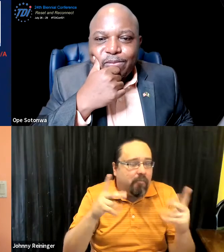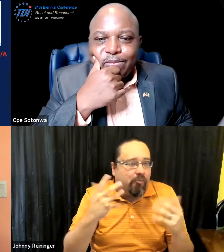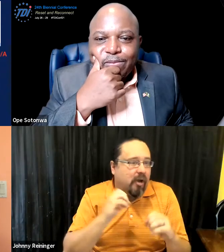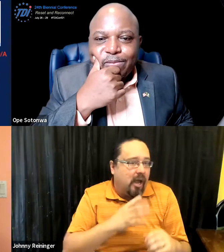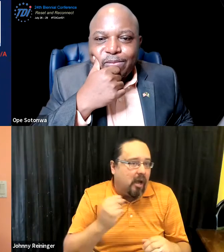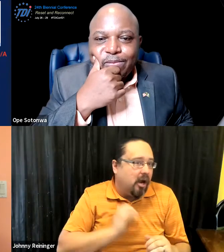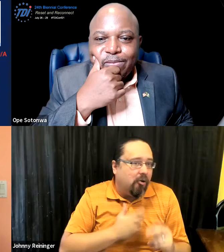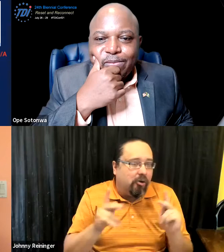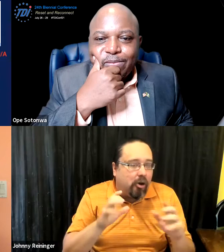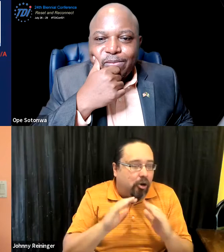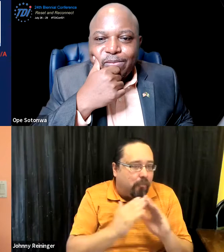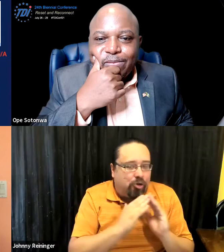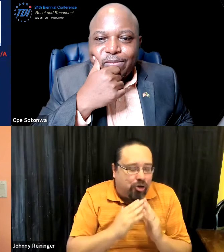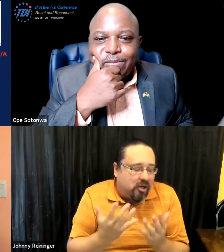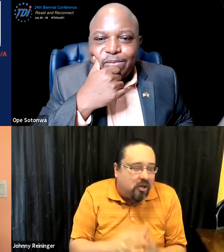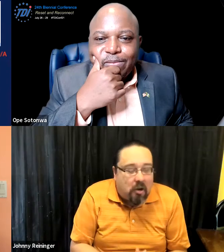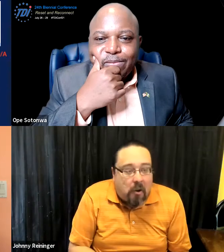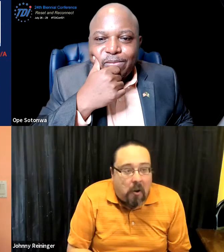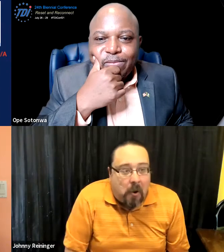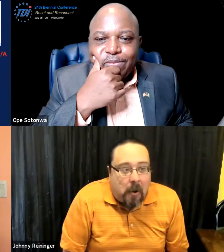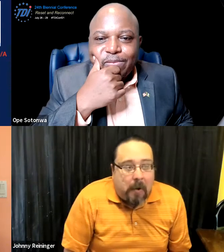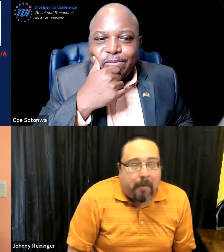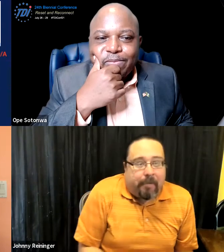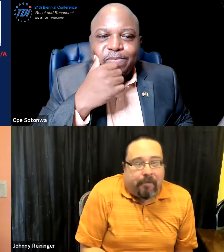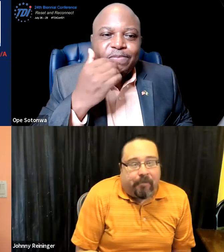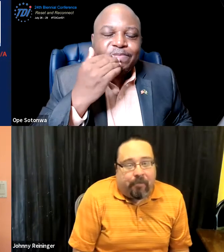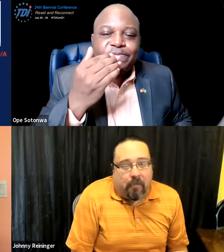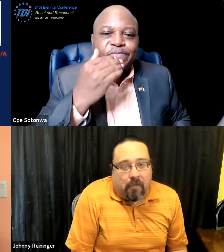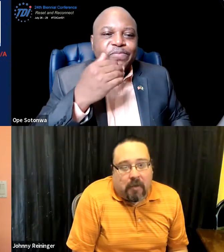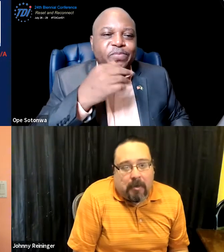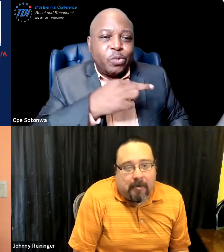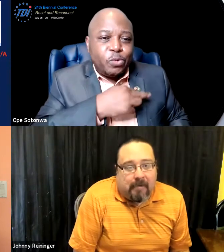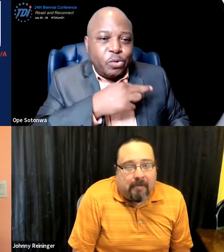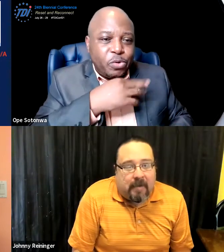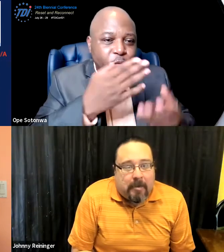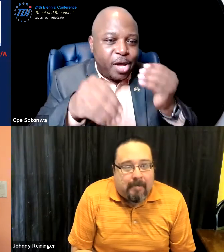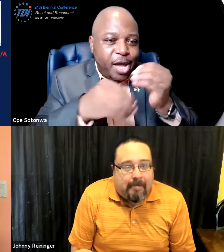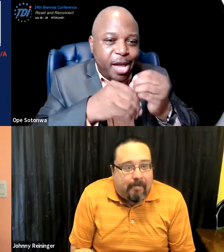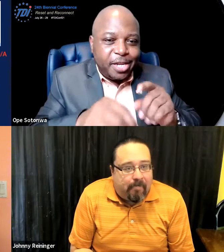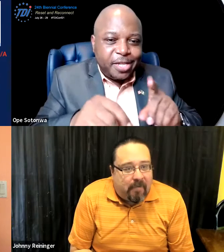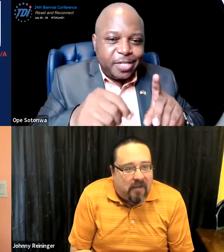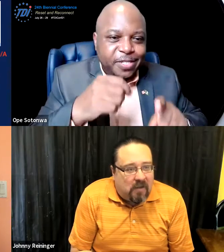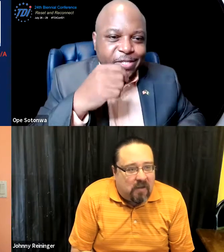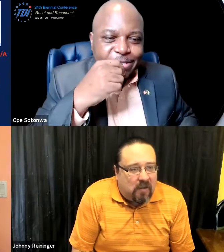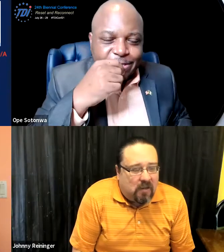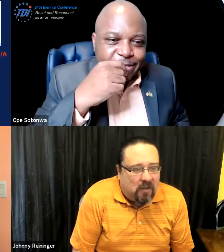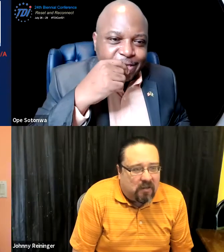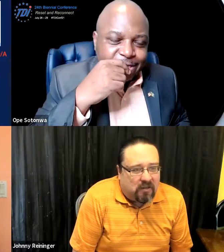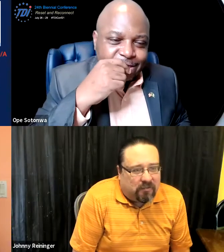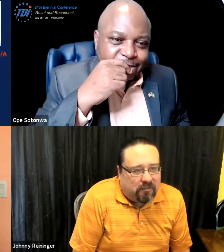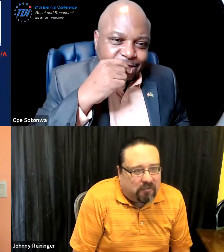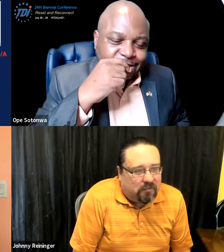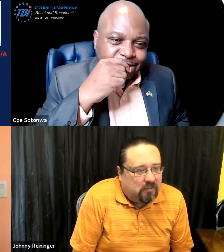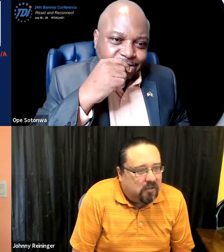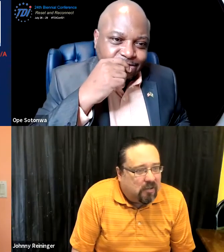settings, it doesn't automatically have that contrast to fit BIPOC communities. So that is one first step that we